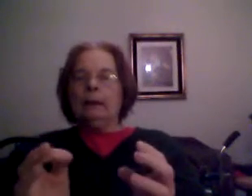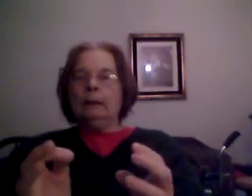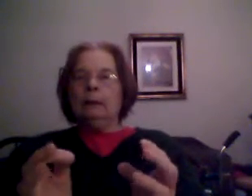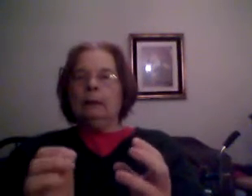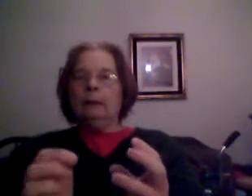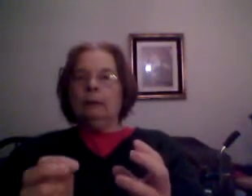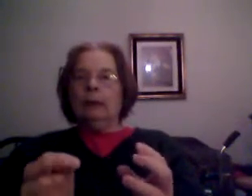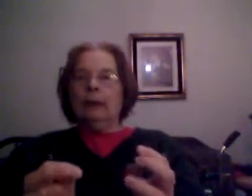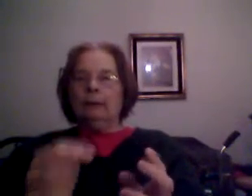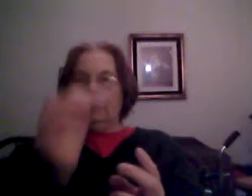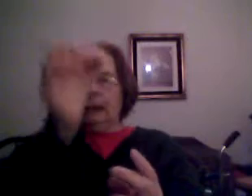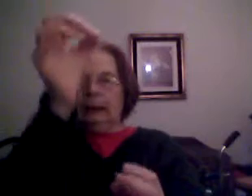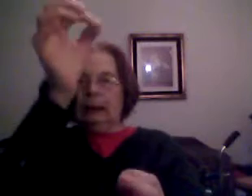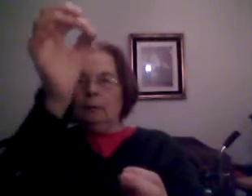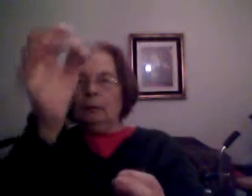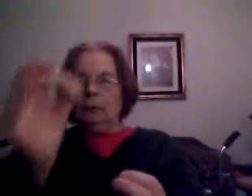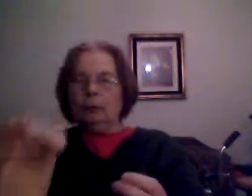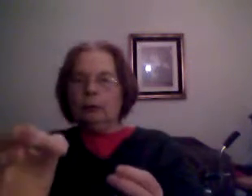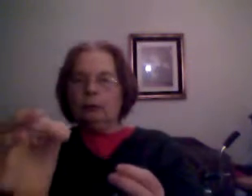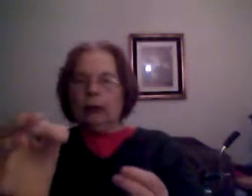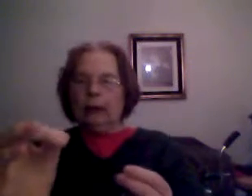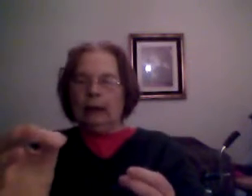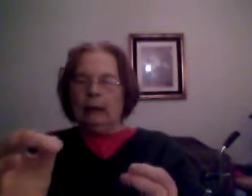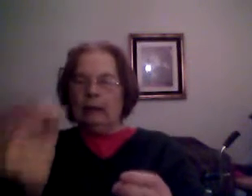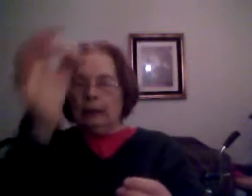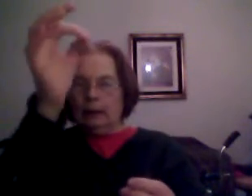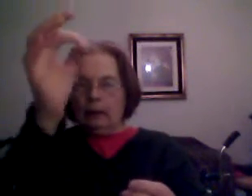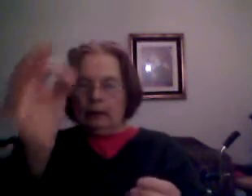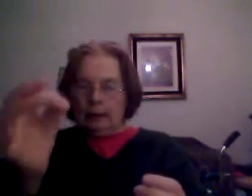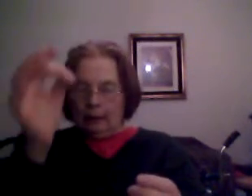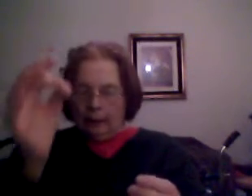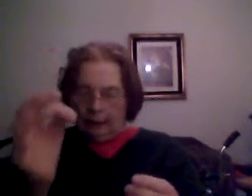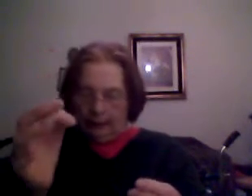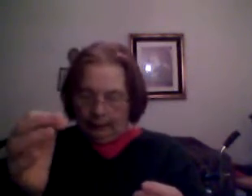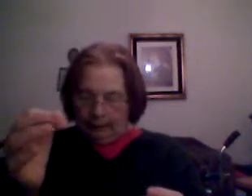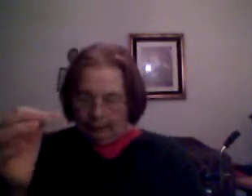Then it would have a pull chain on it,